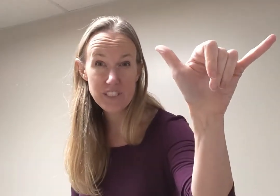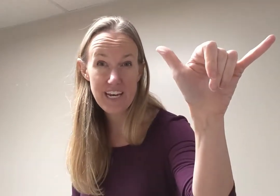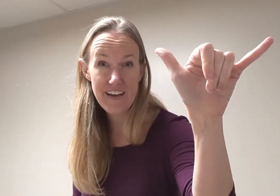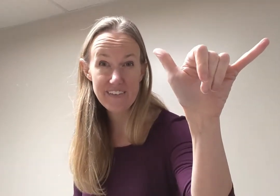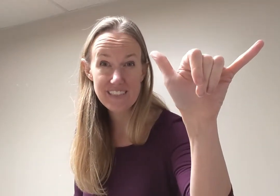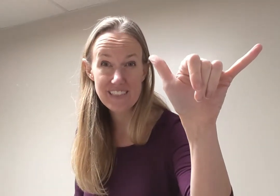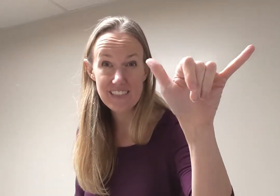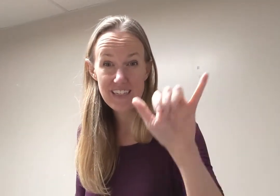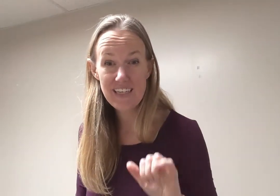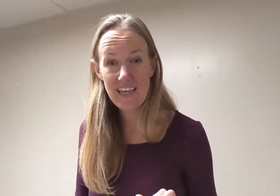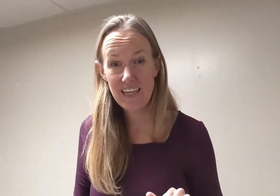it out. Okay?